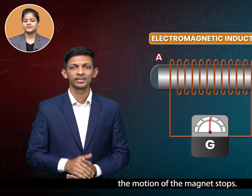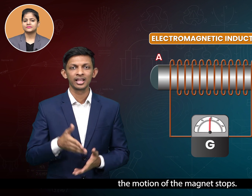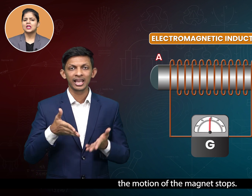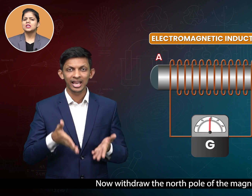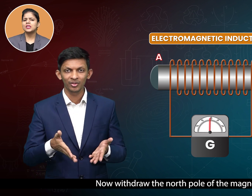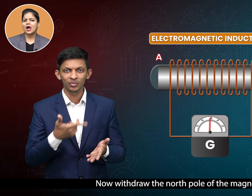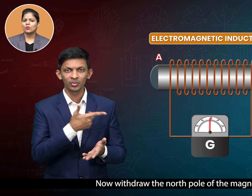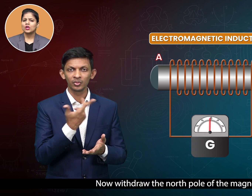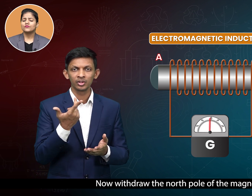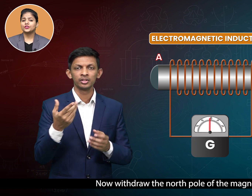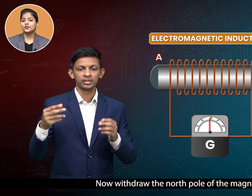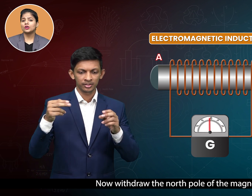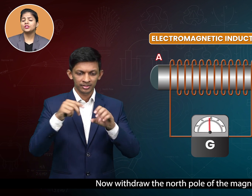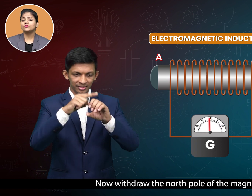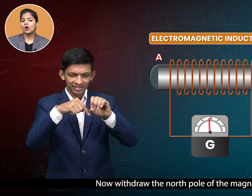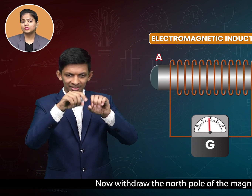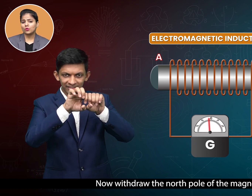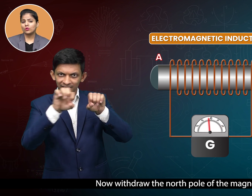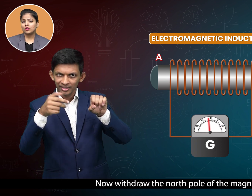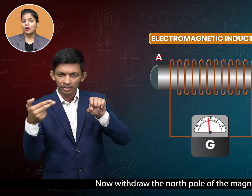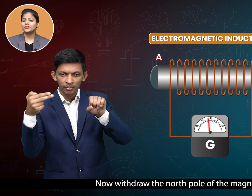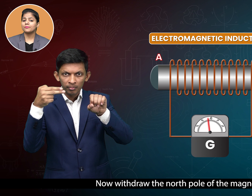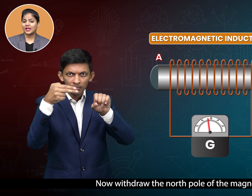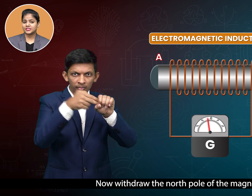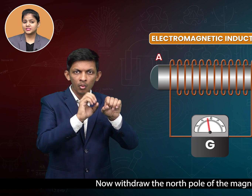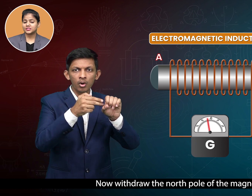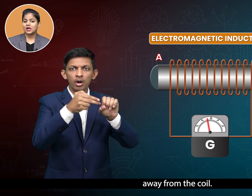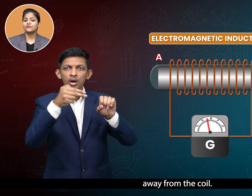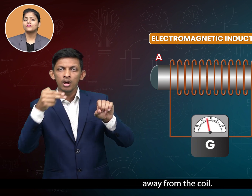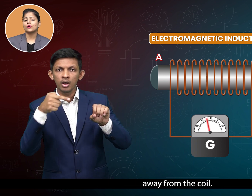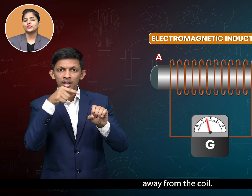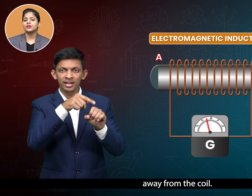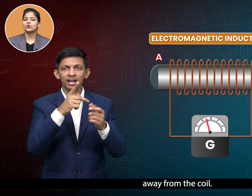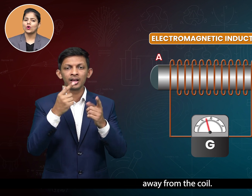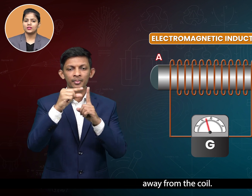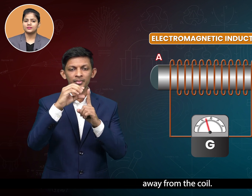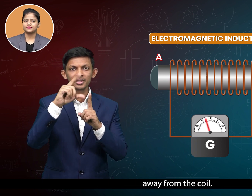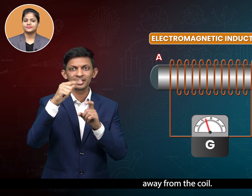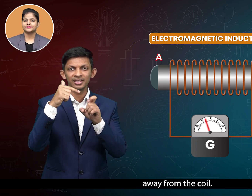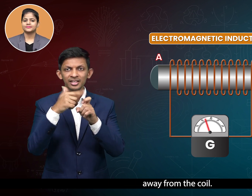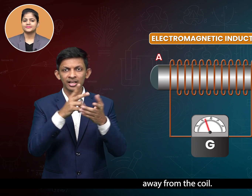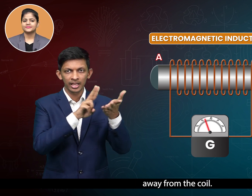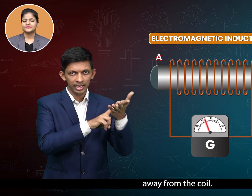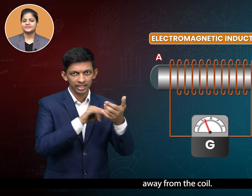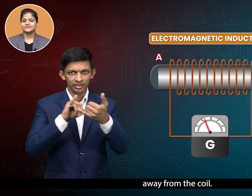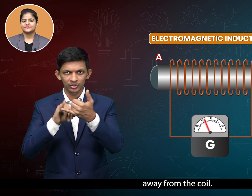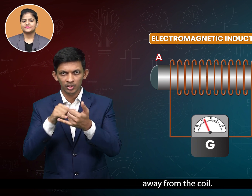stops. Now, we draw the north pole of the magnet away from the coil.